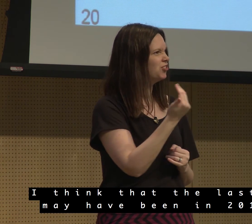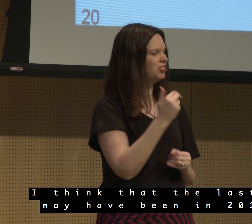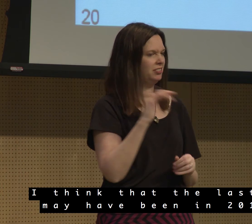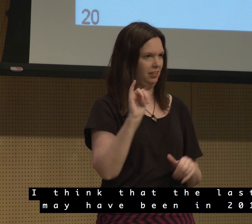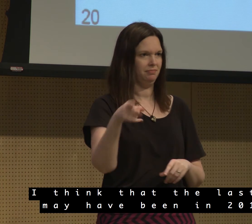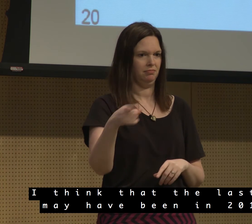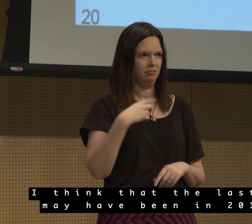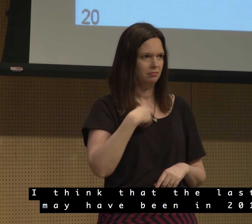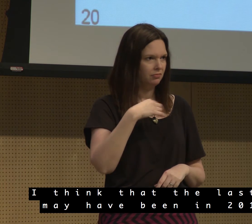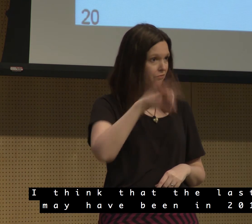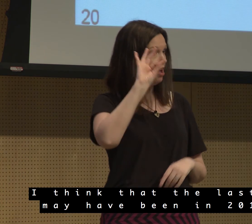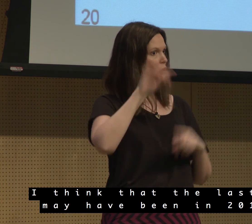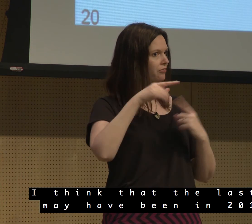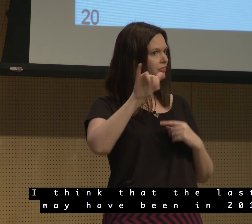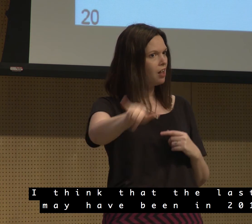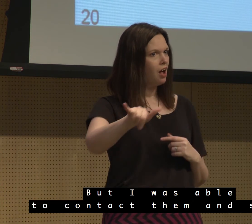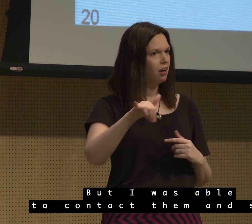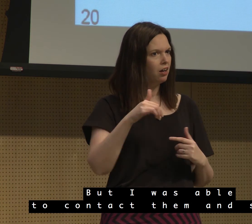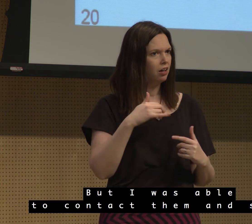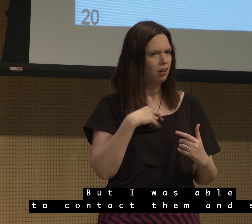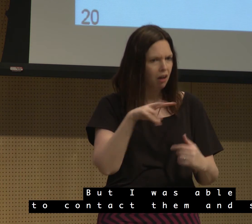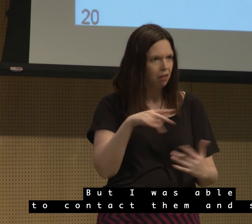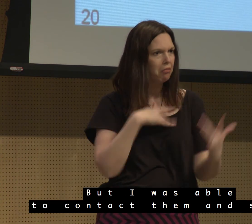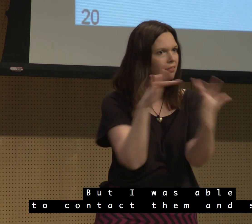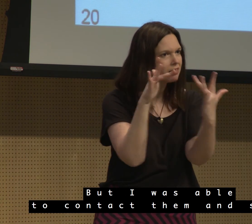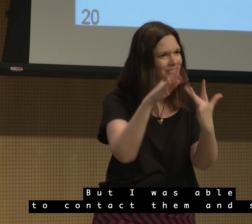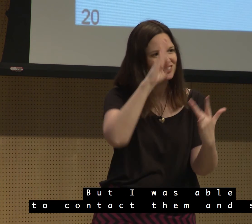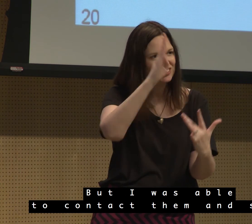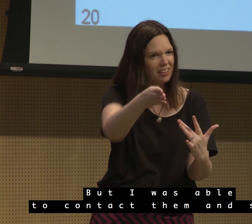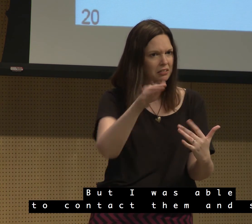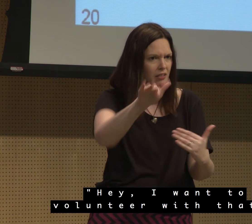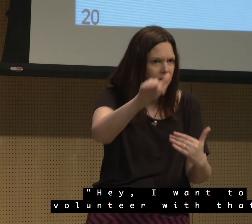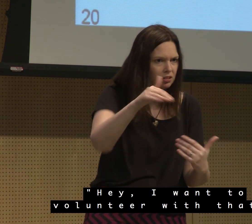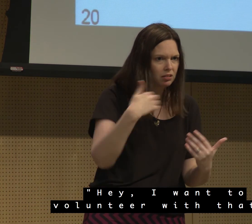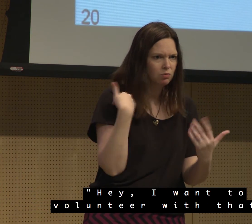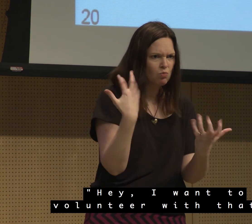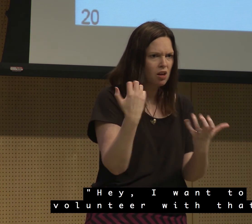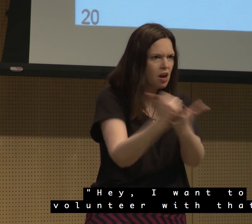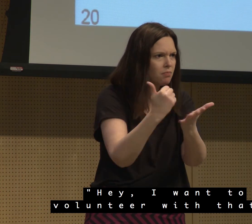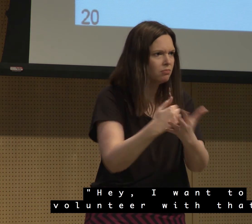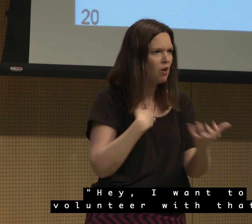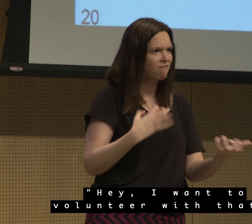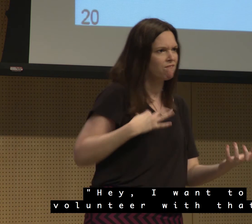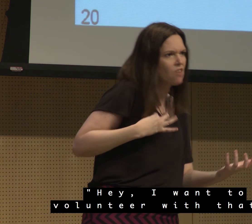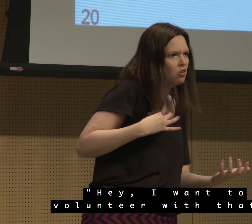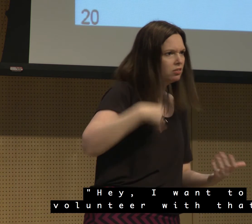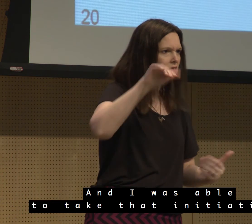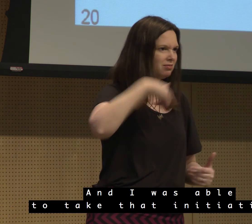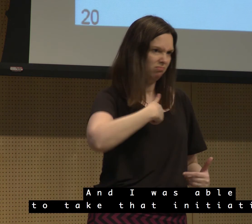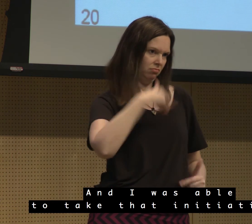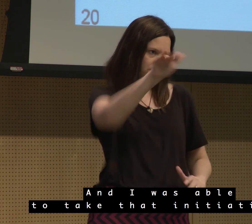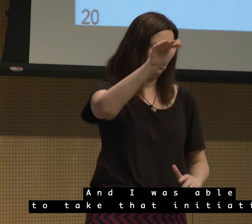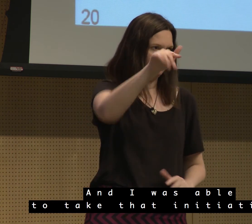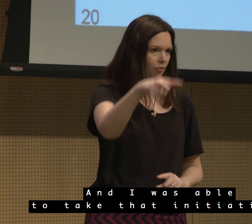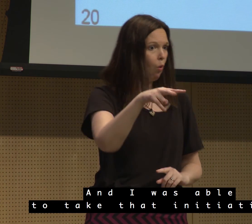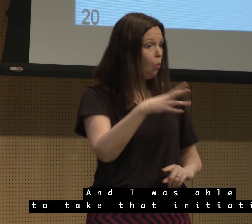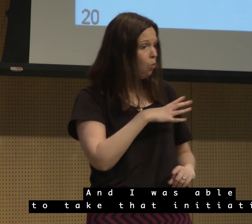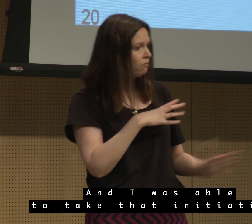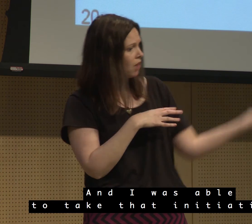in 2013, but I was able to contact them and said, hey, I want to volunteer with that. And I was able to take